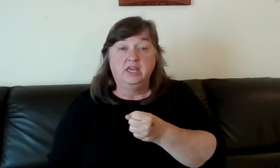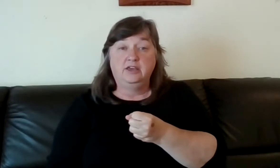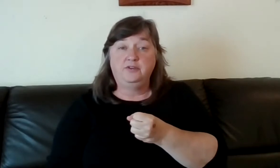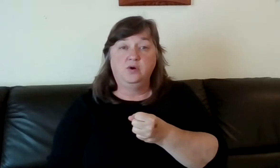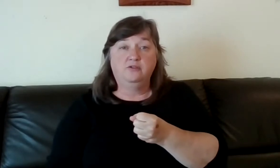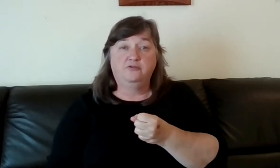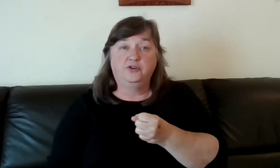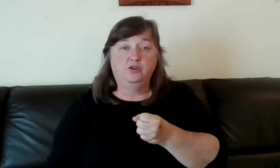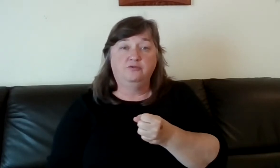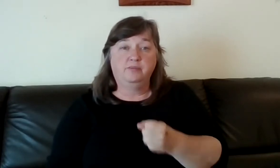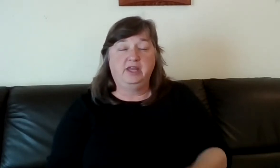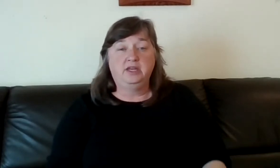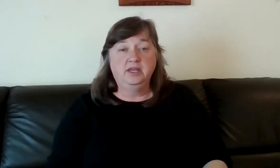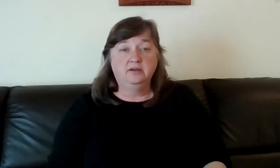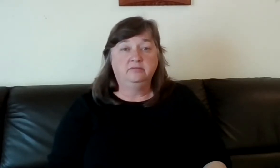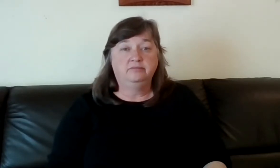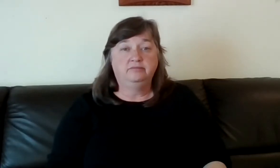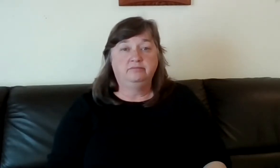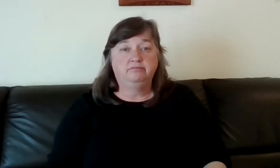If you are full from eating,